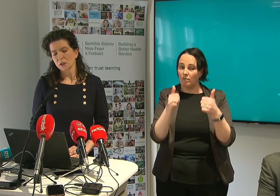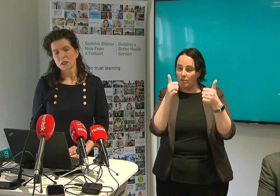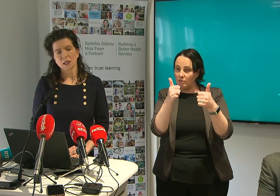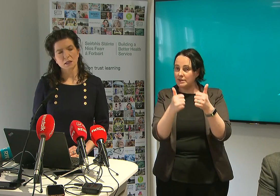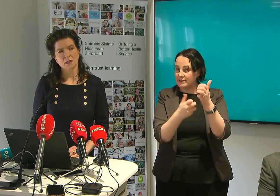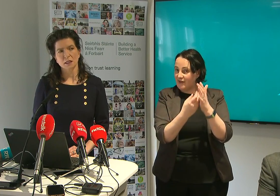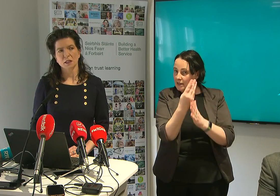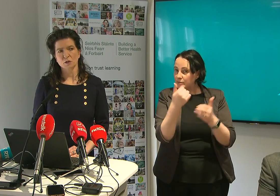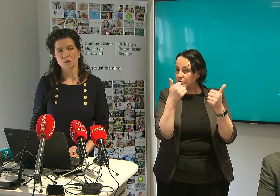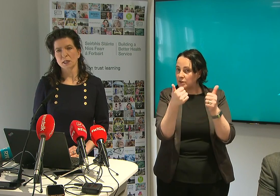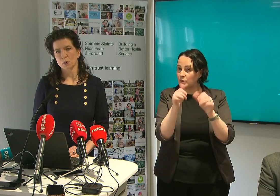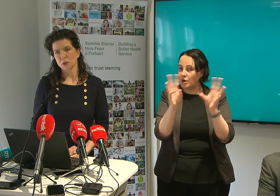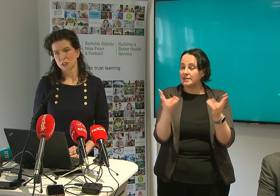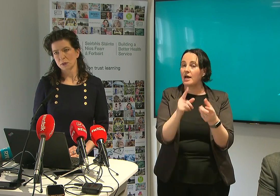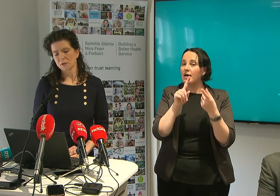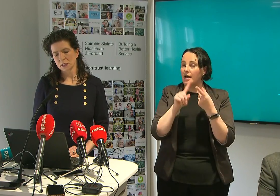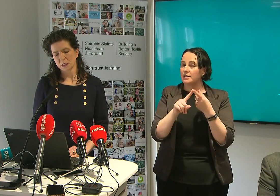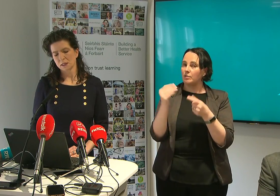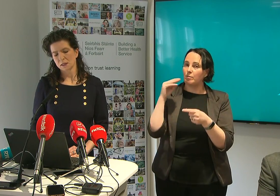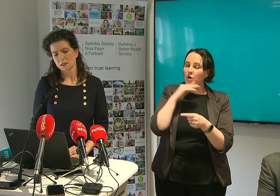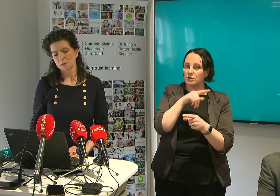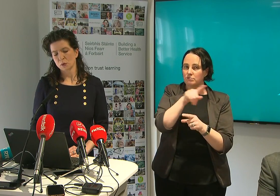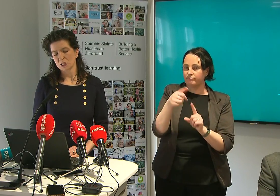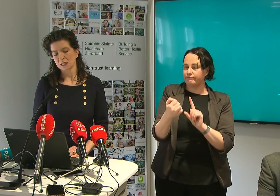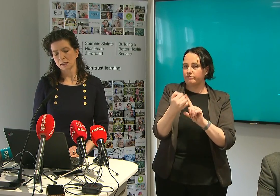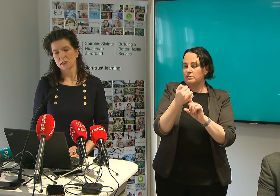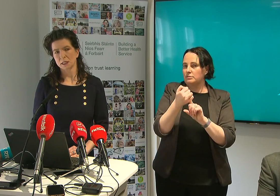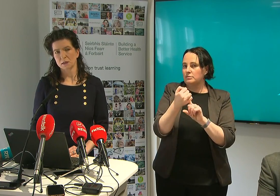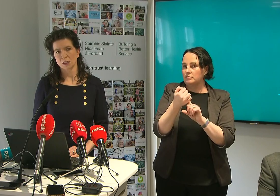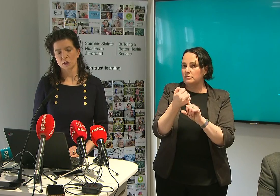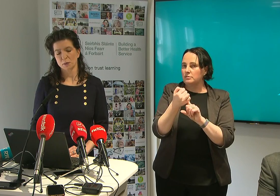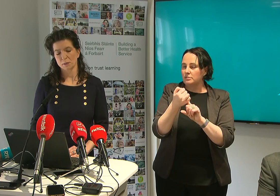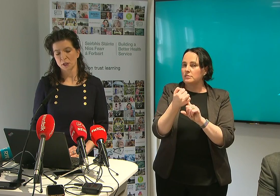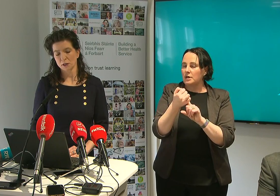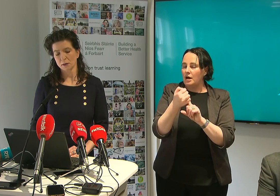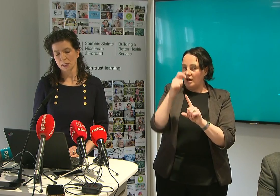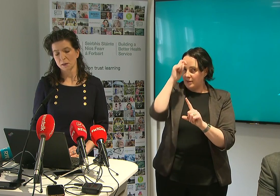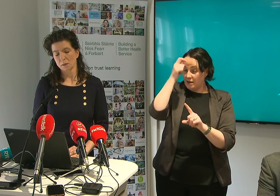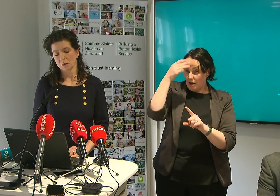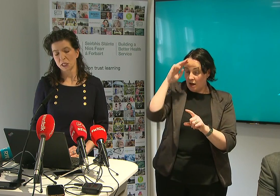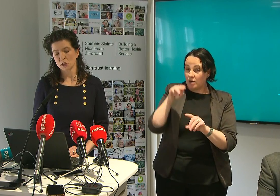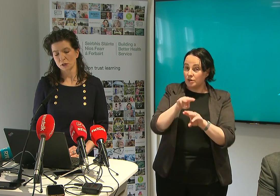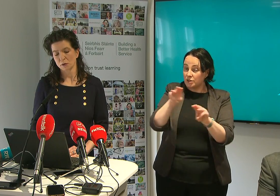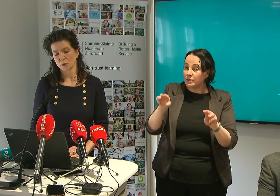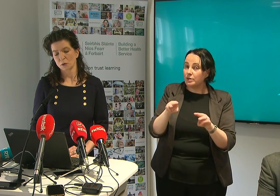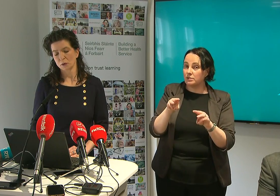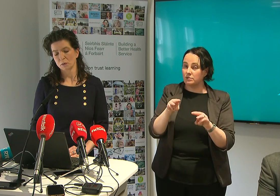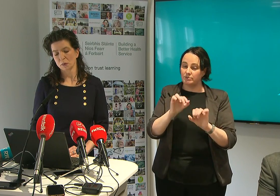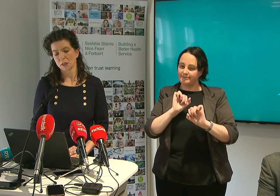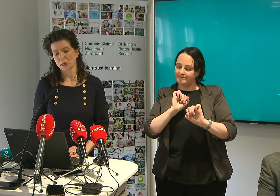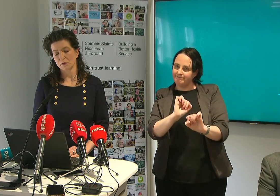And the other thing is, and I think it's really important to emphasize at this point, is that I think the Irish people are a nation